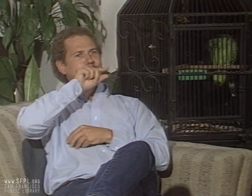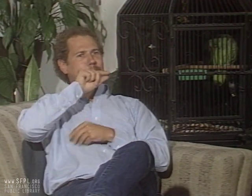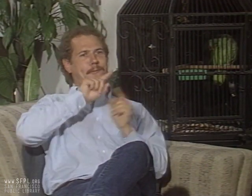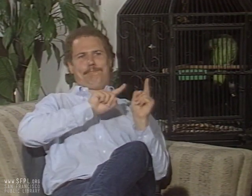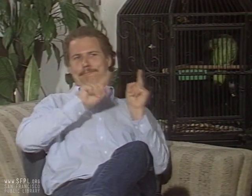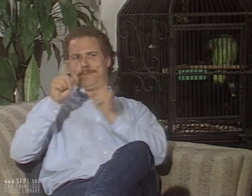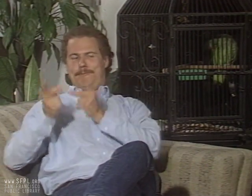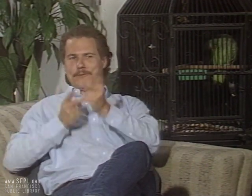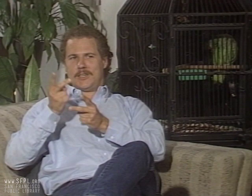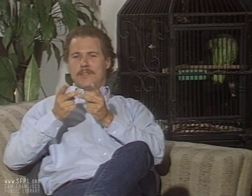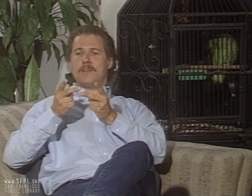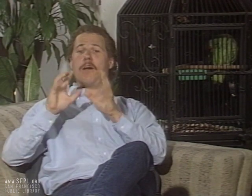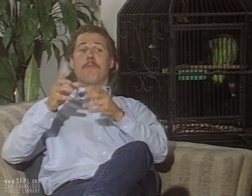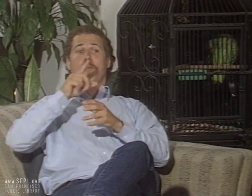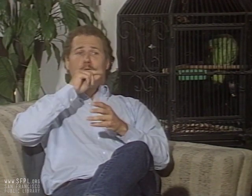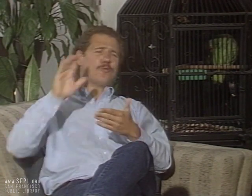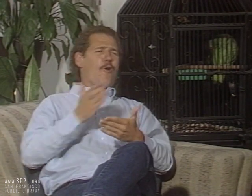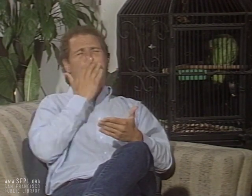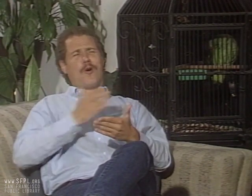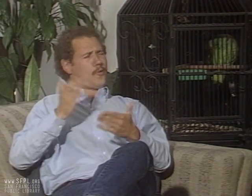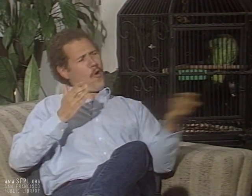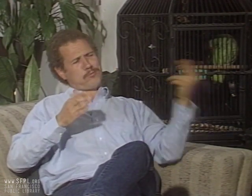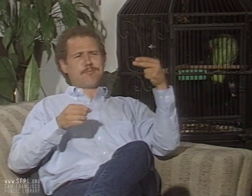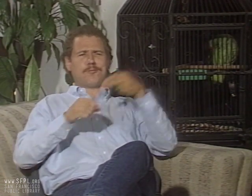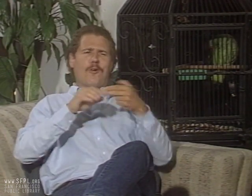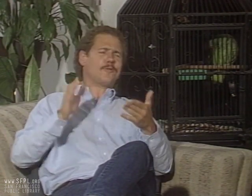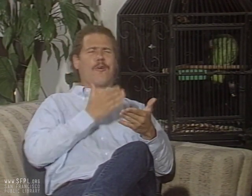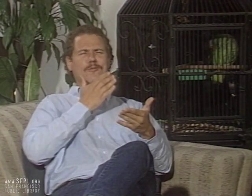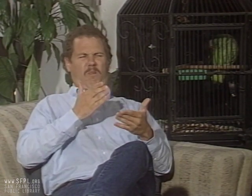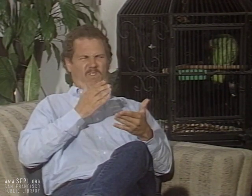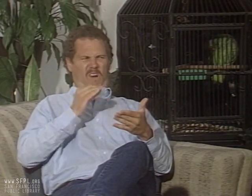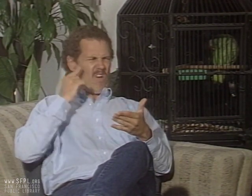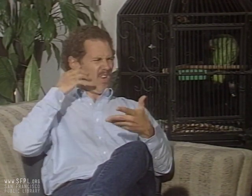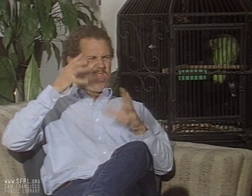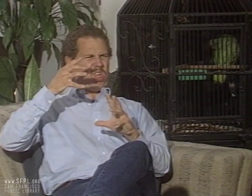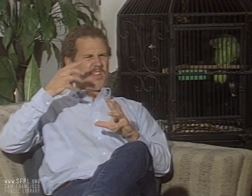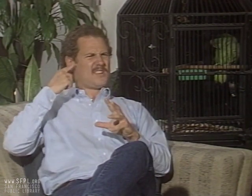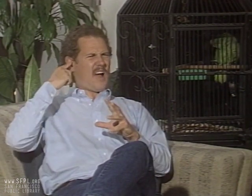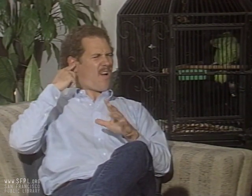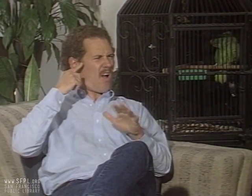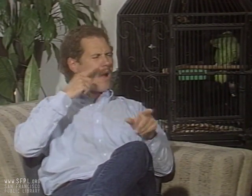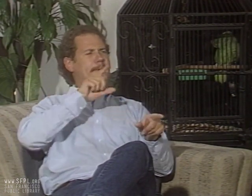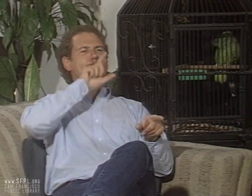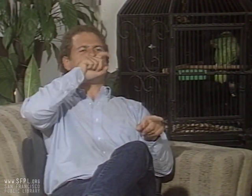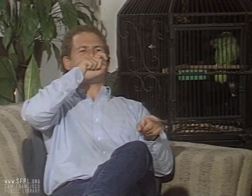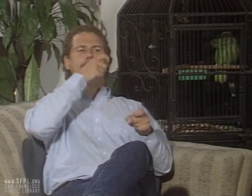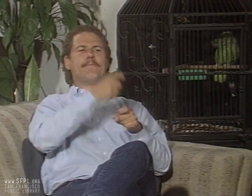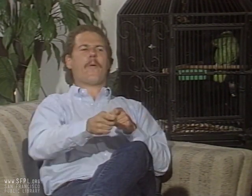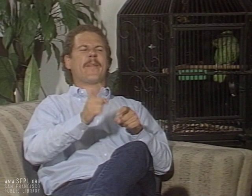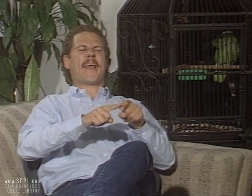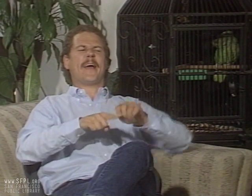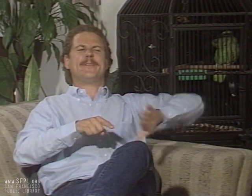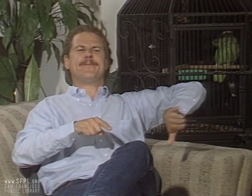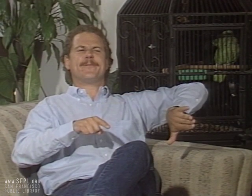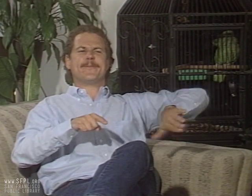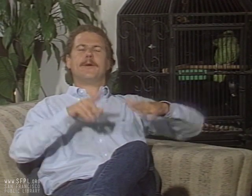went back to the lowlands, hoping to sing with birds like himself. But surgery had rendered his song terribly out of